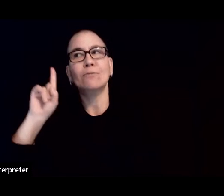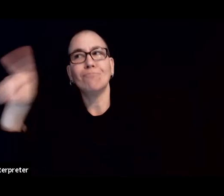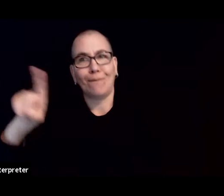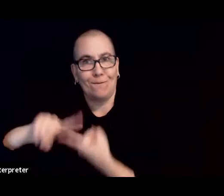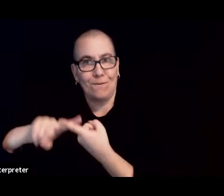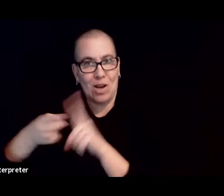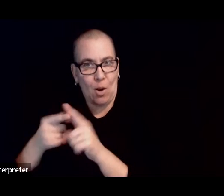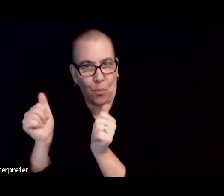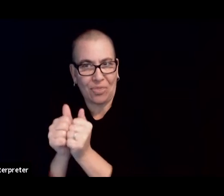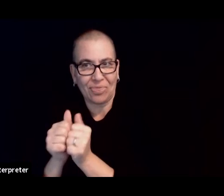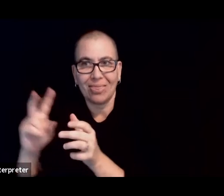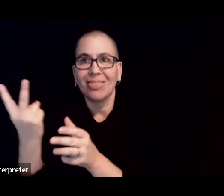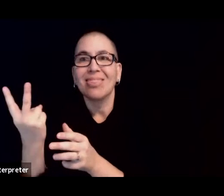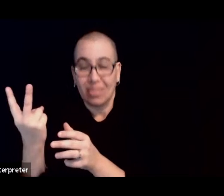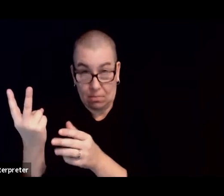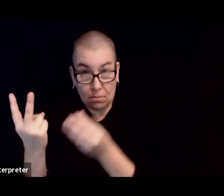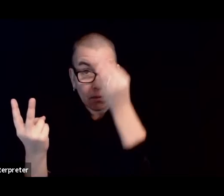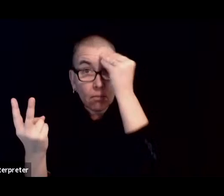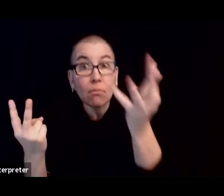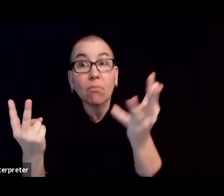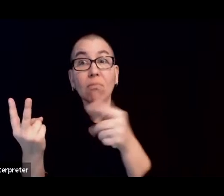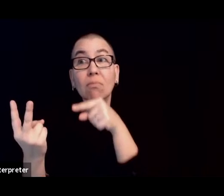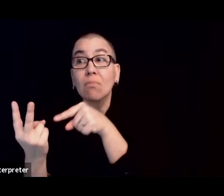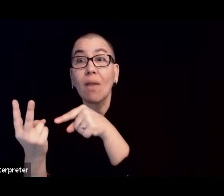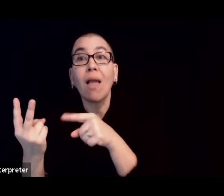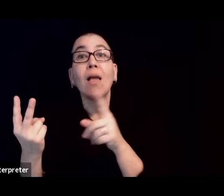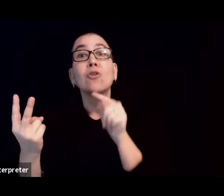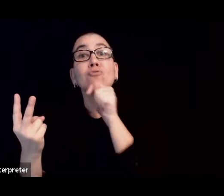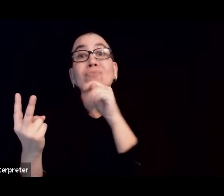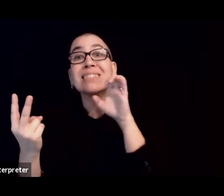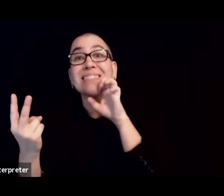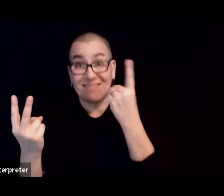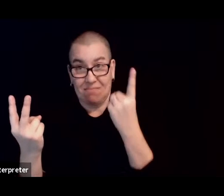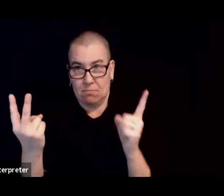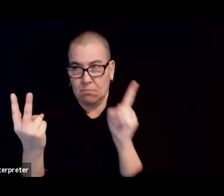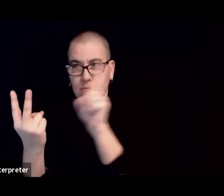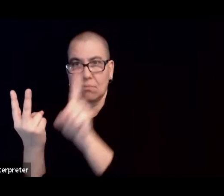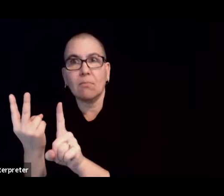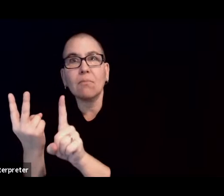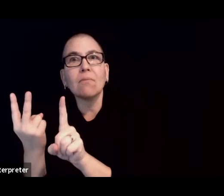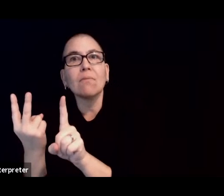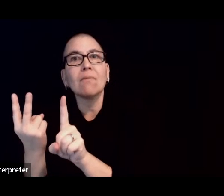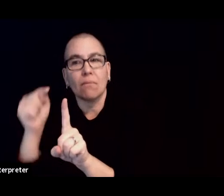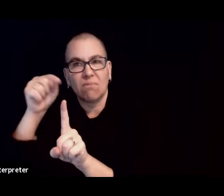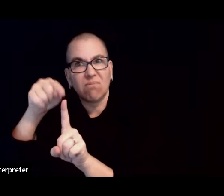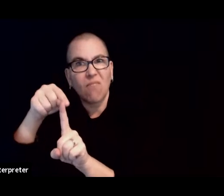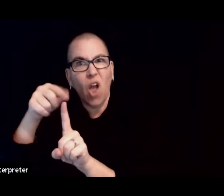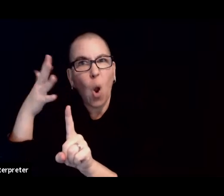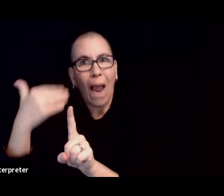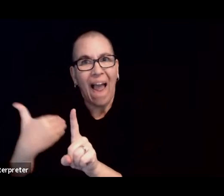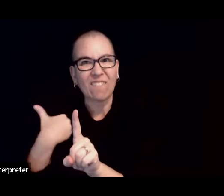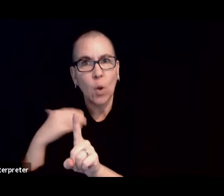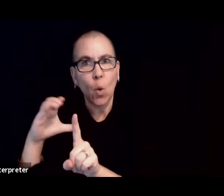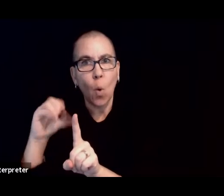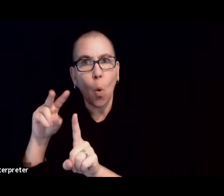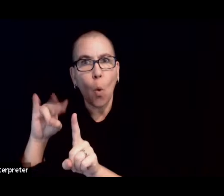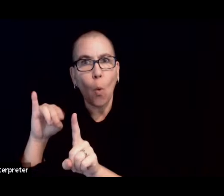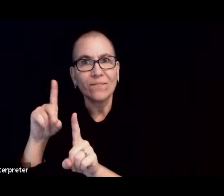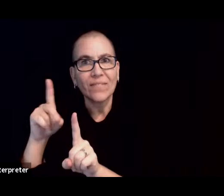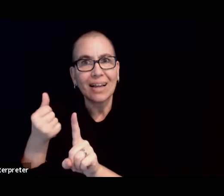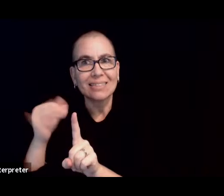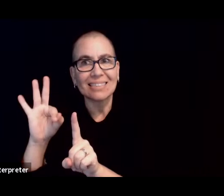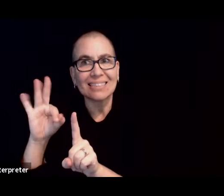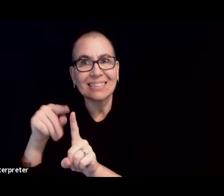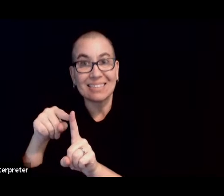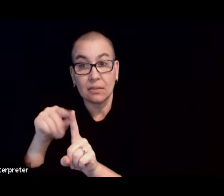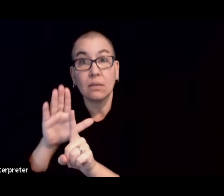cities who was infected. The friend's mom, who was 80, cooked. The friend's mom passed away, and my cousin